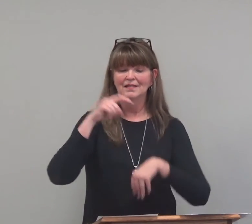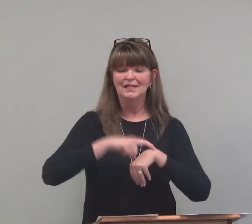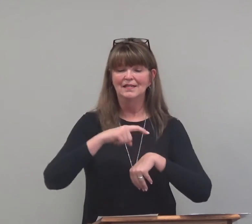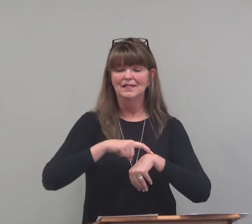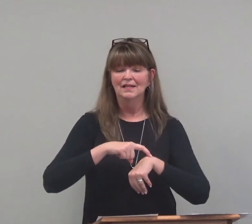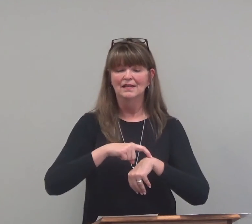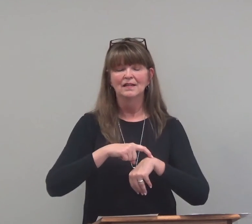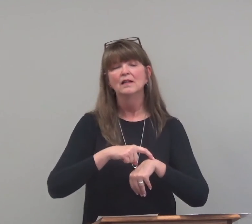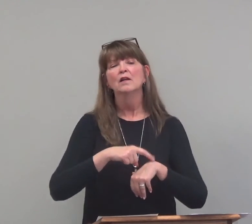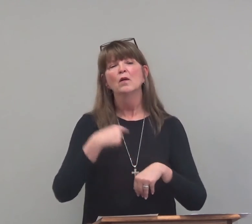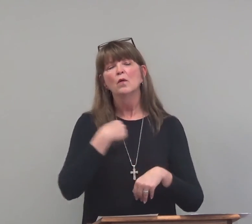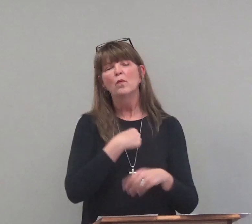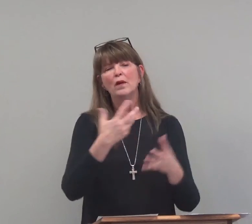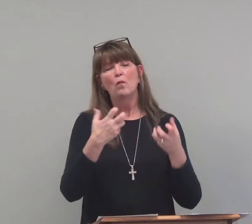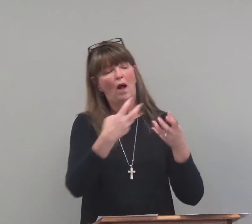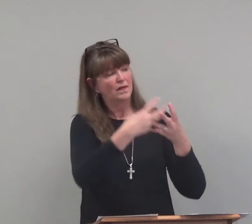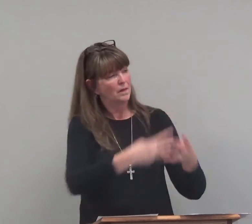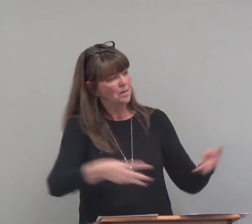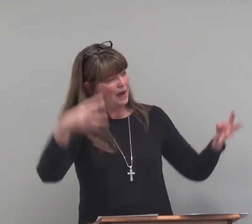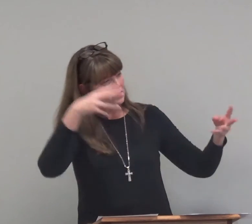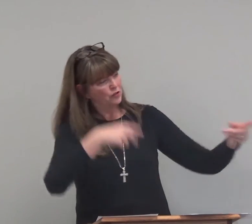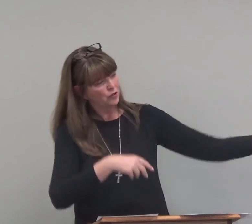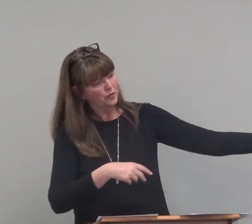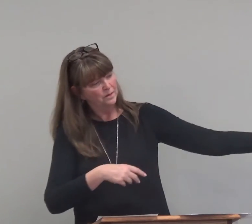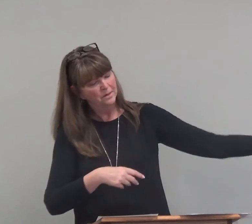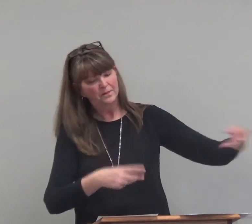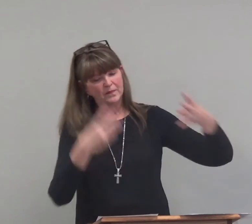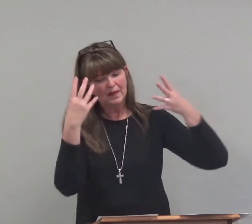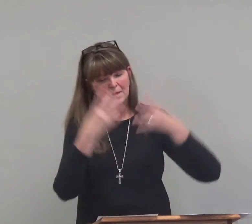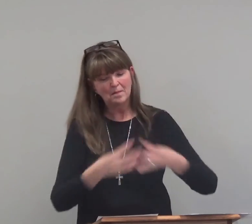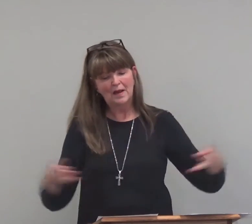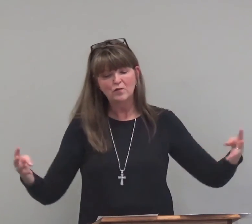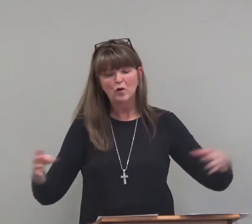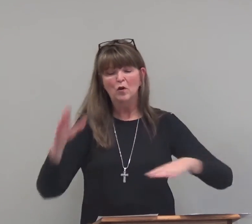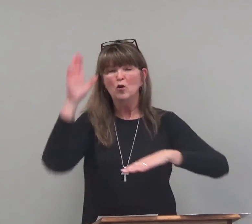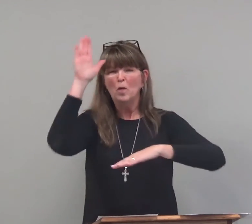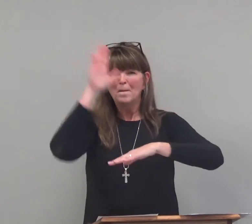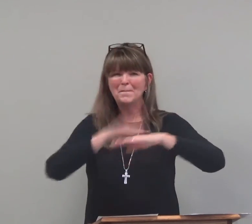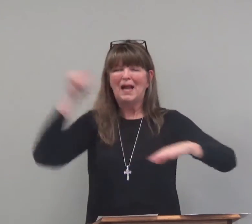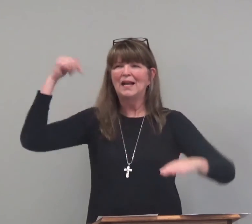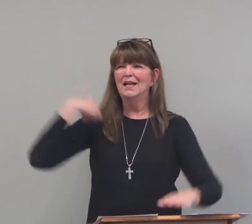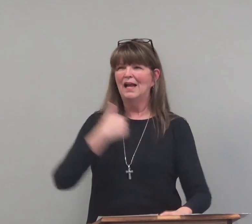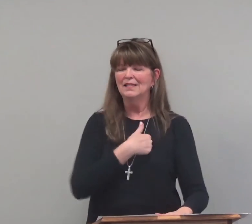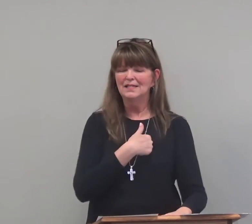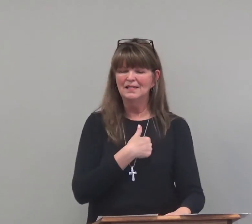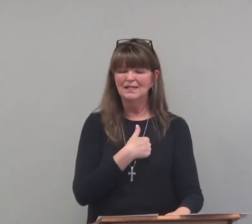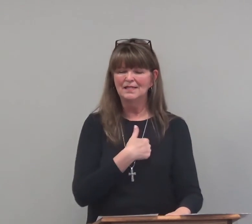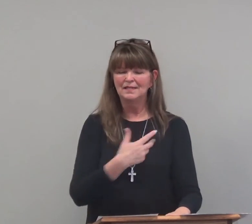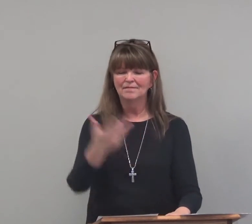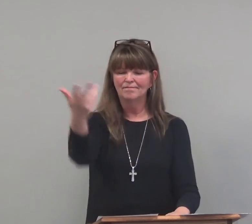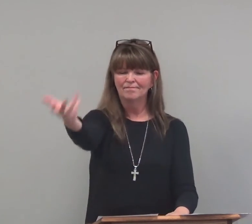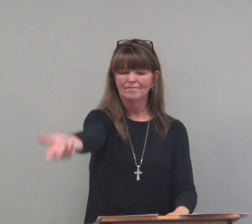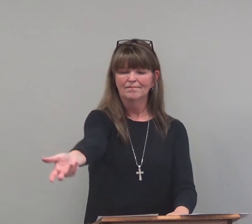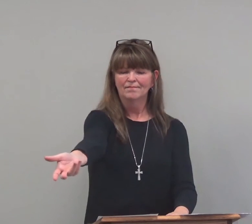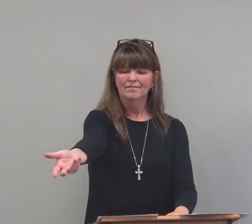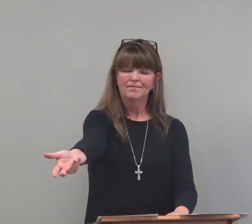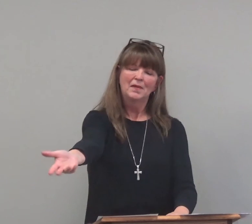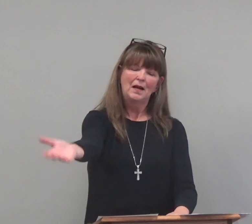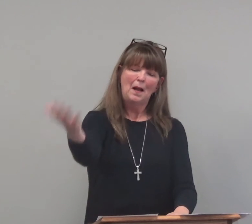But this Advent time, we want the manger to beckon us,